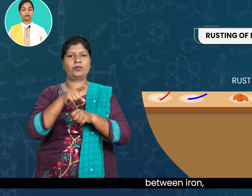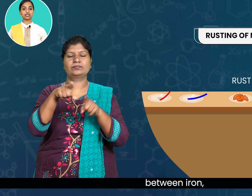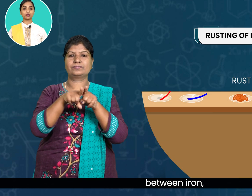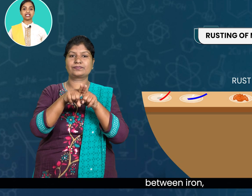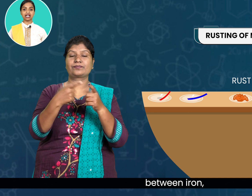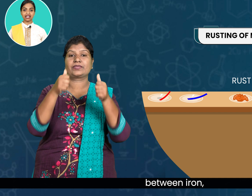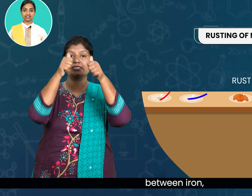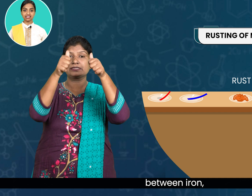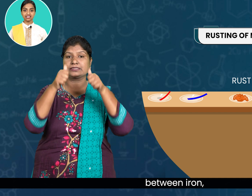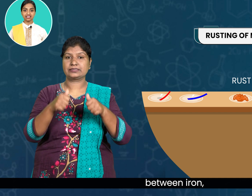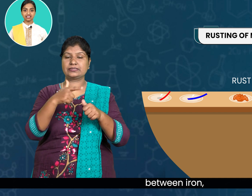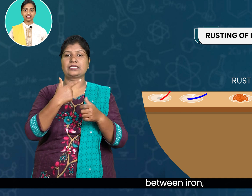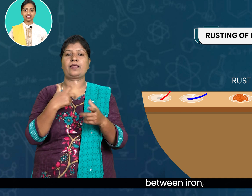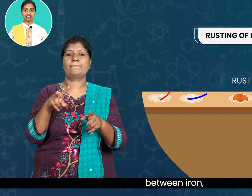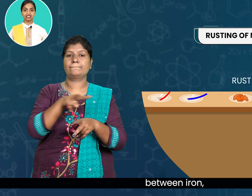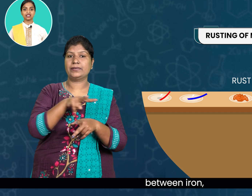reaction between iron,